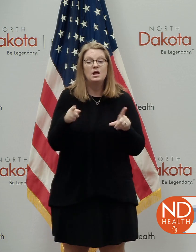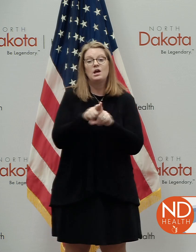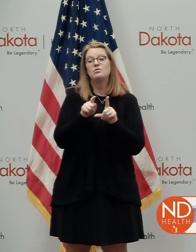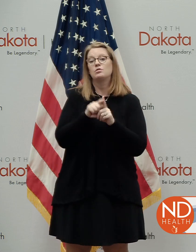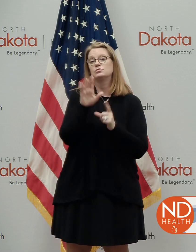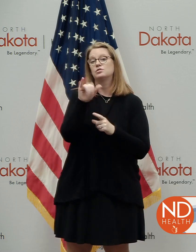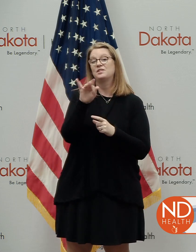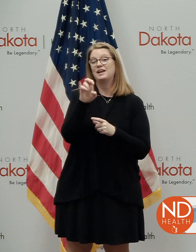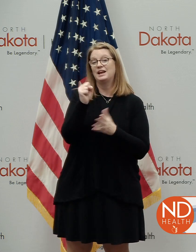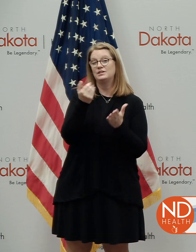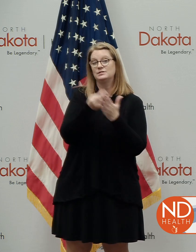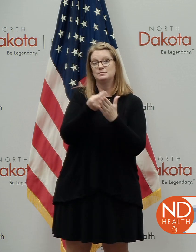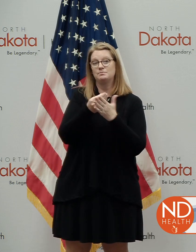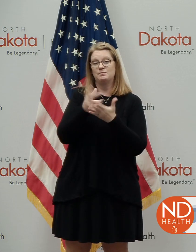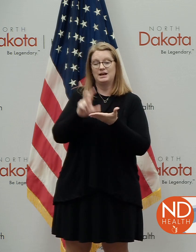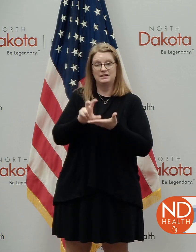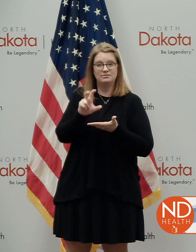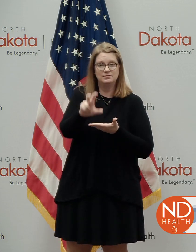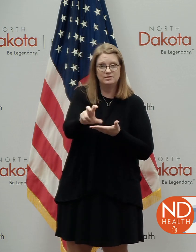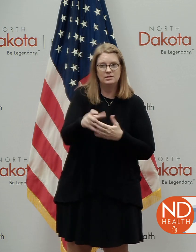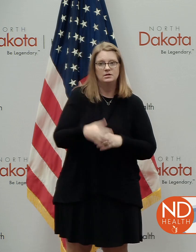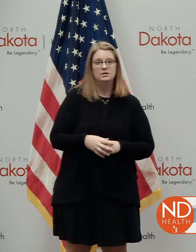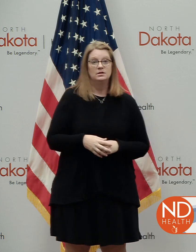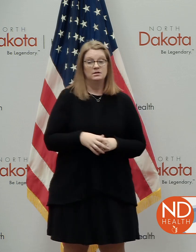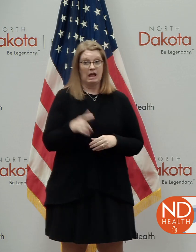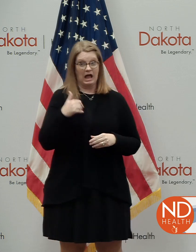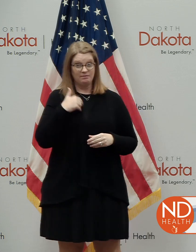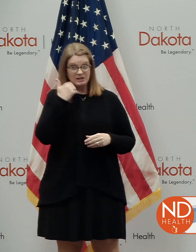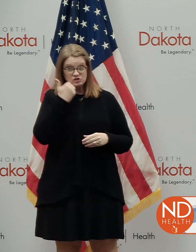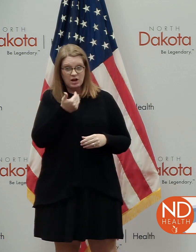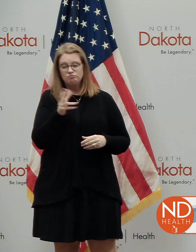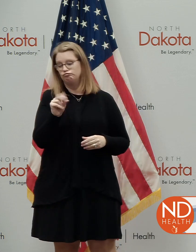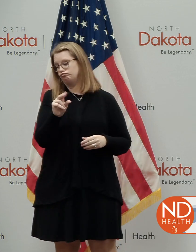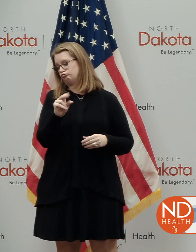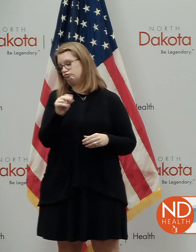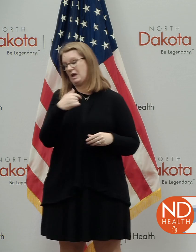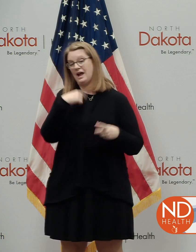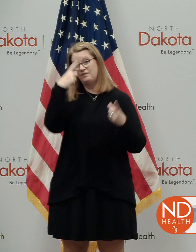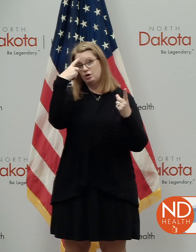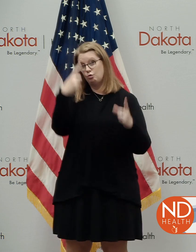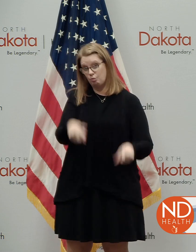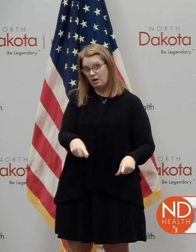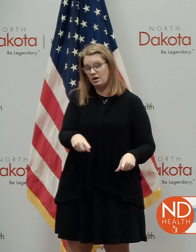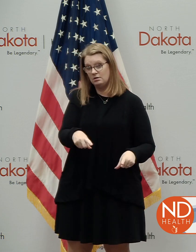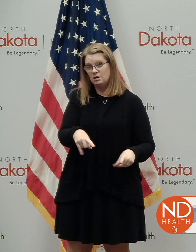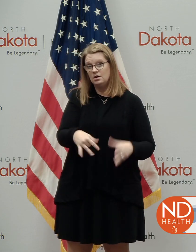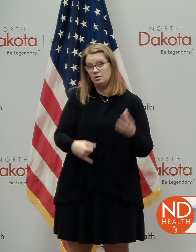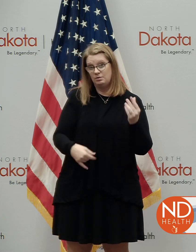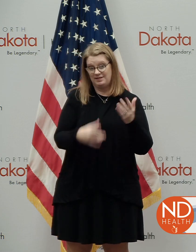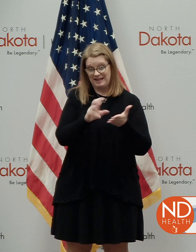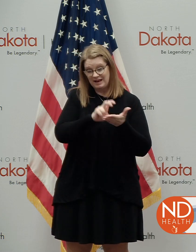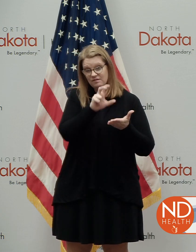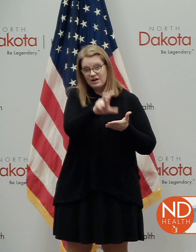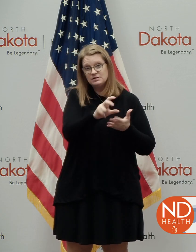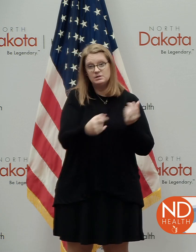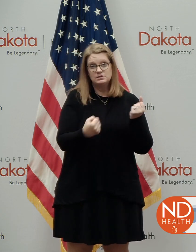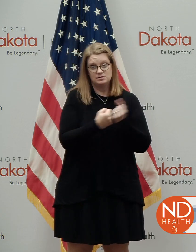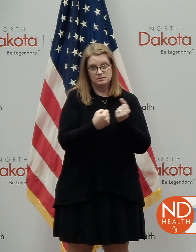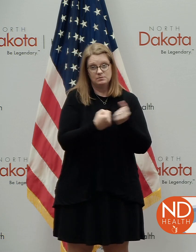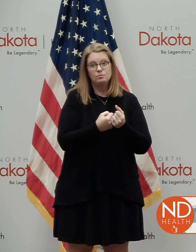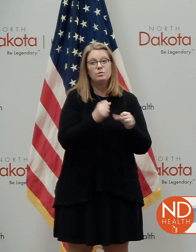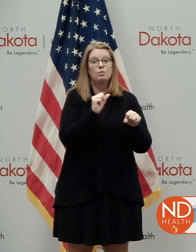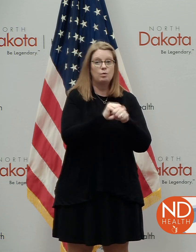Act funding. I have not been shy about the fact that while I've agreed with the investments made to support working families and small